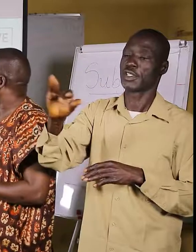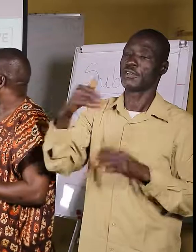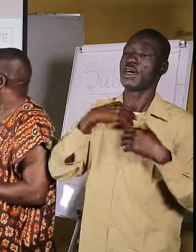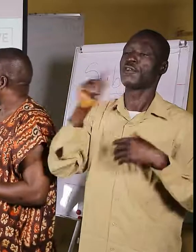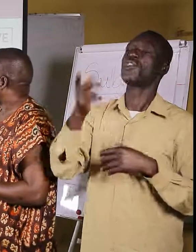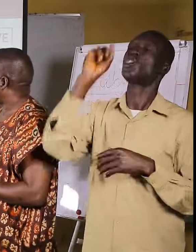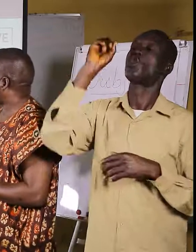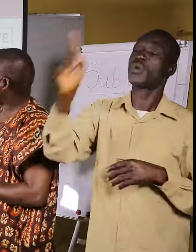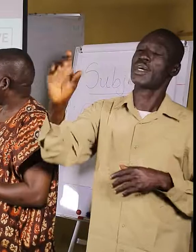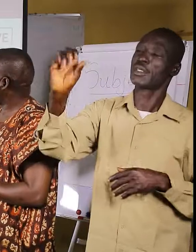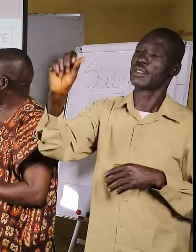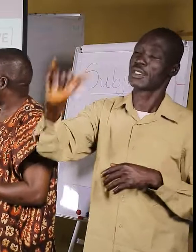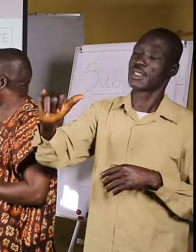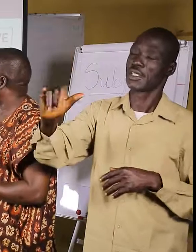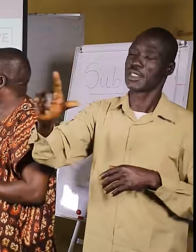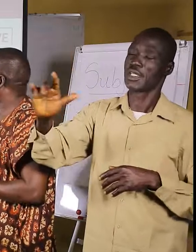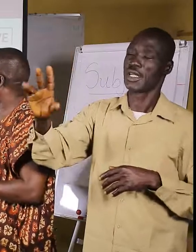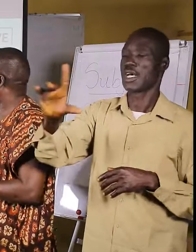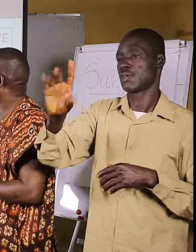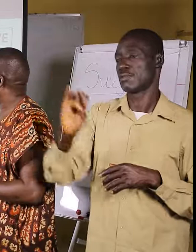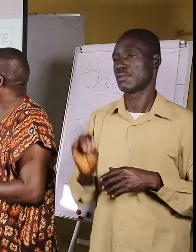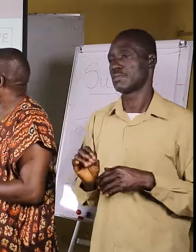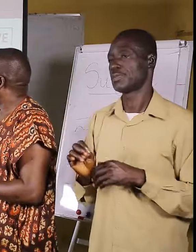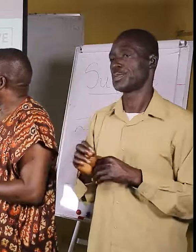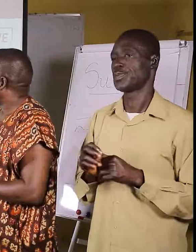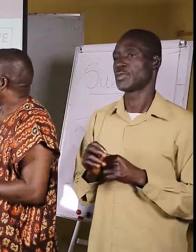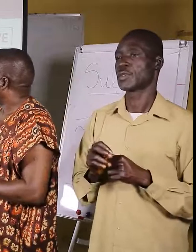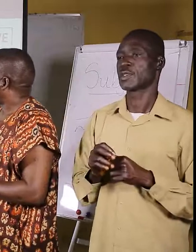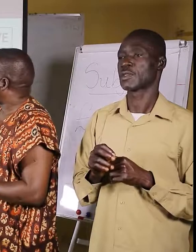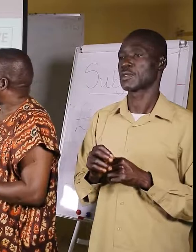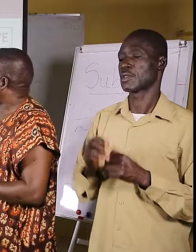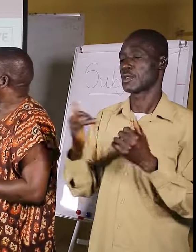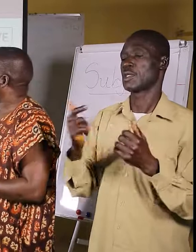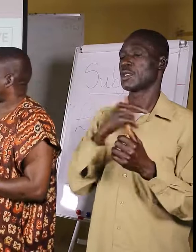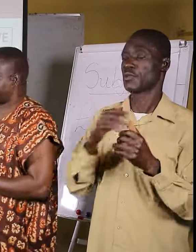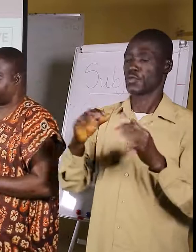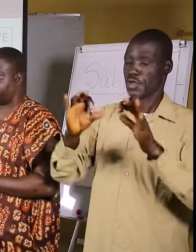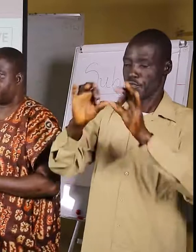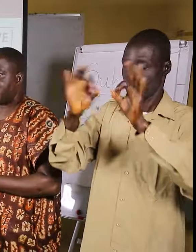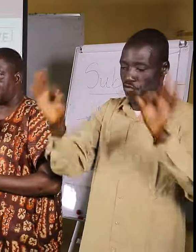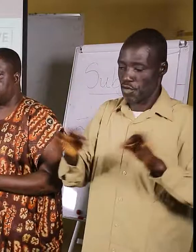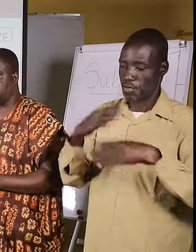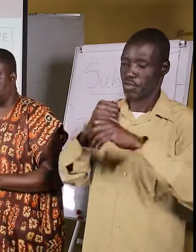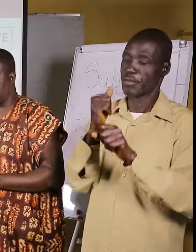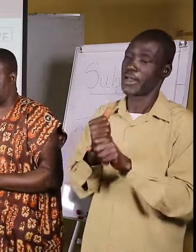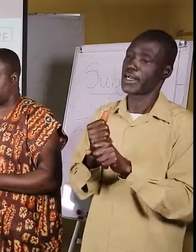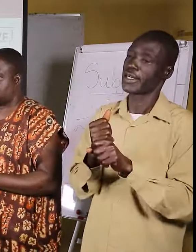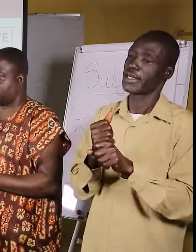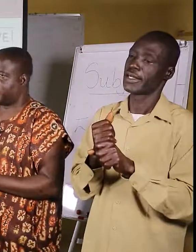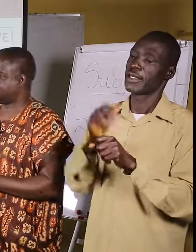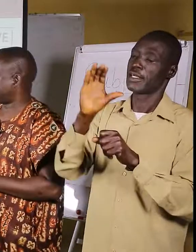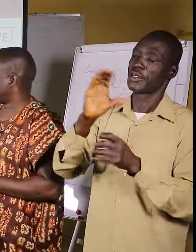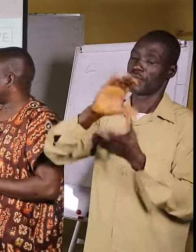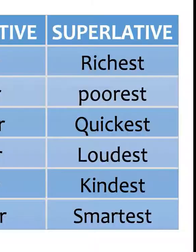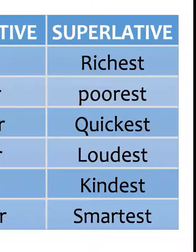syllable. Have only 1 syllable. Now we form the comparative by adding er to